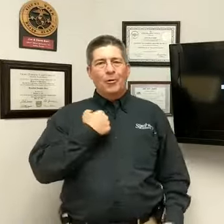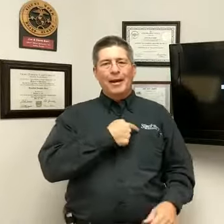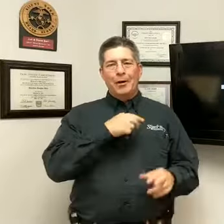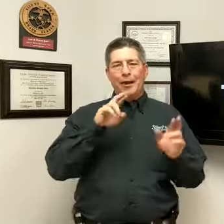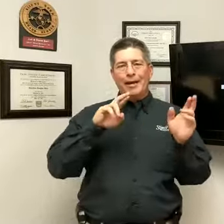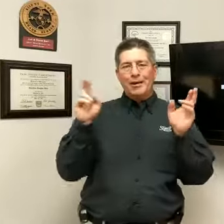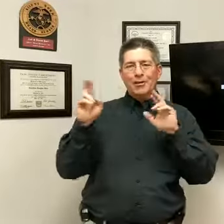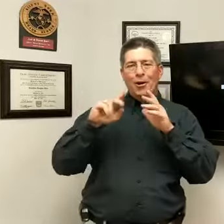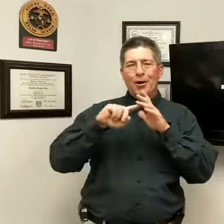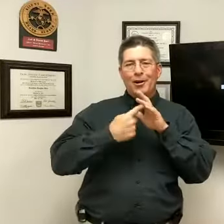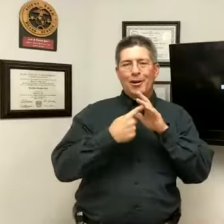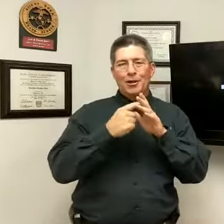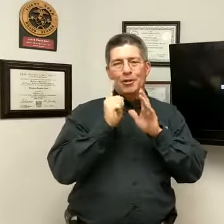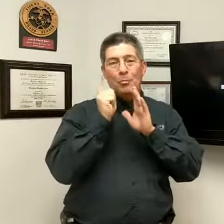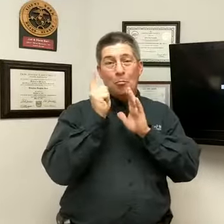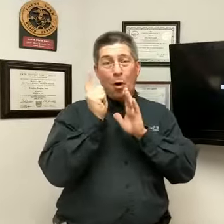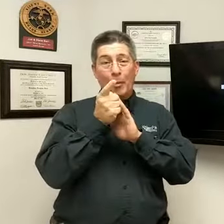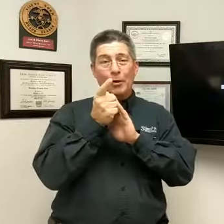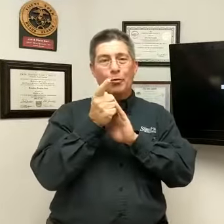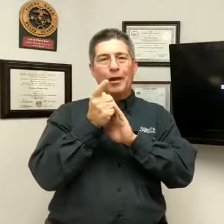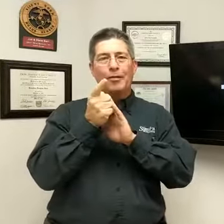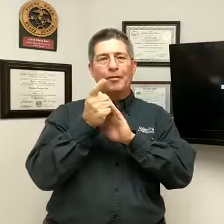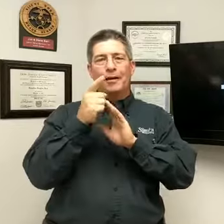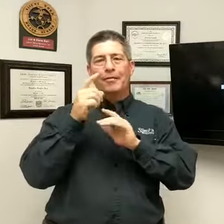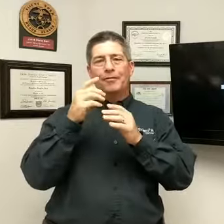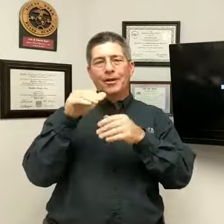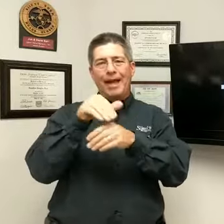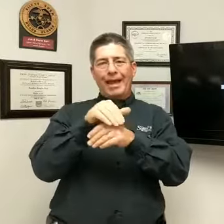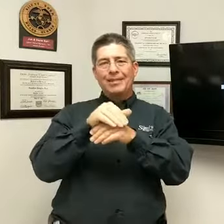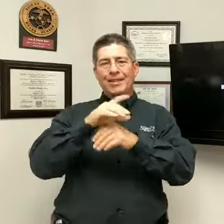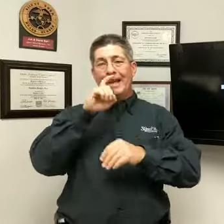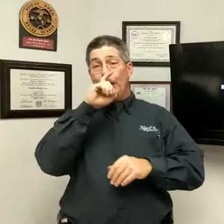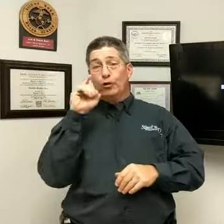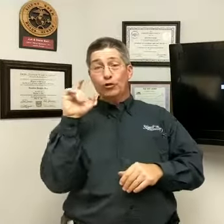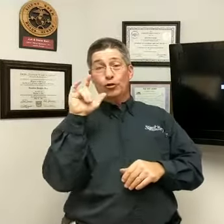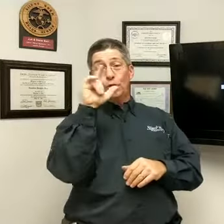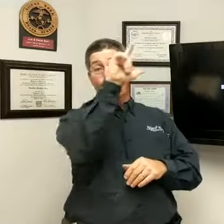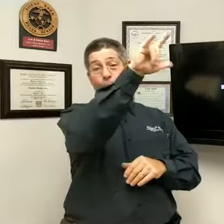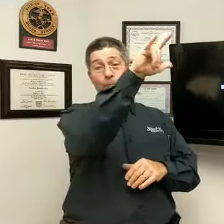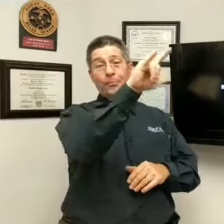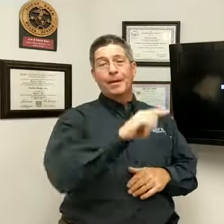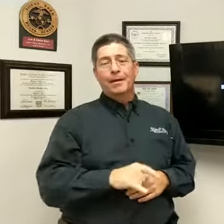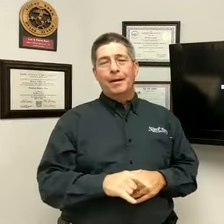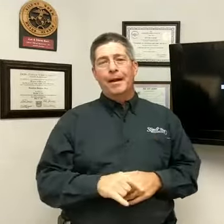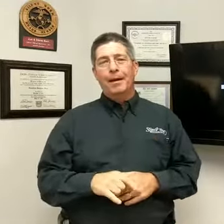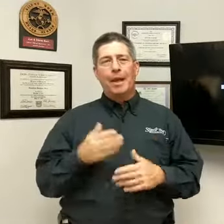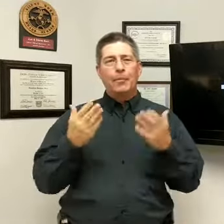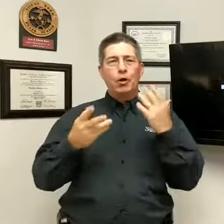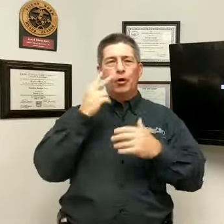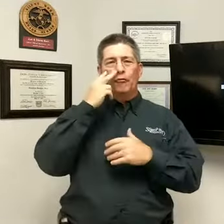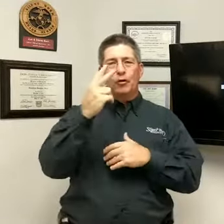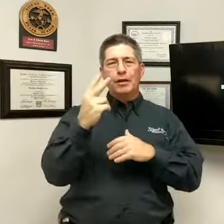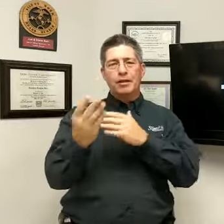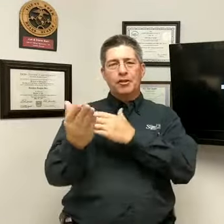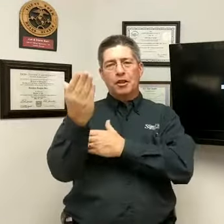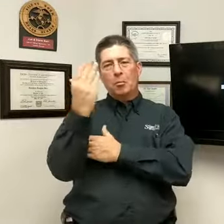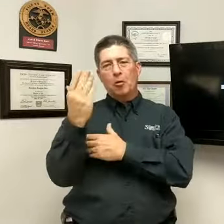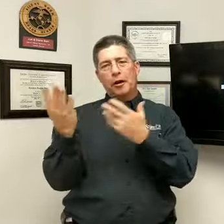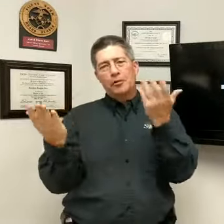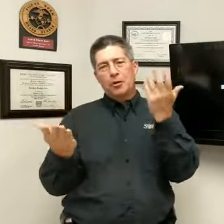We're getting ready to start here in just a moment with tonight's Eagle Soar. And maybe you're viewing this in the morning, so maybe